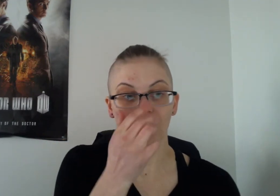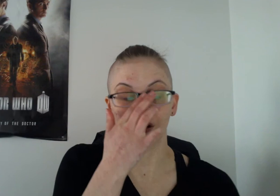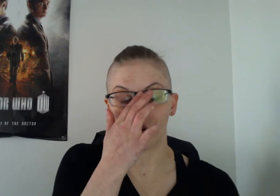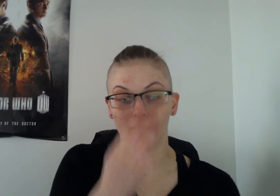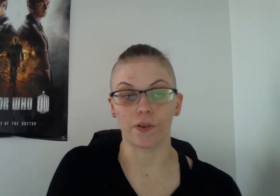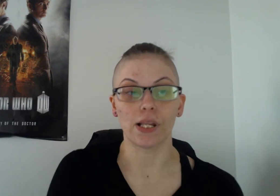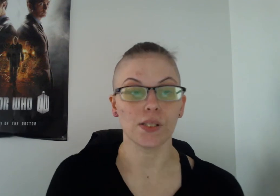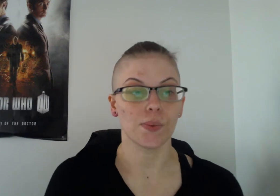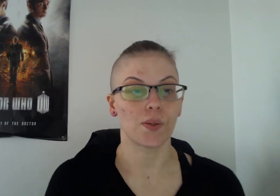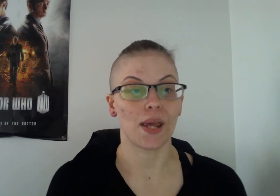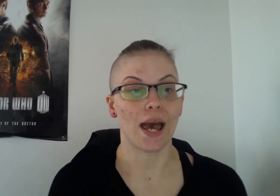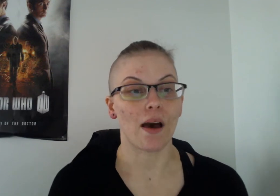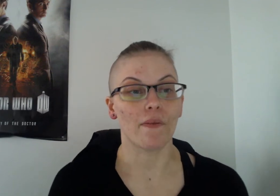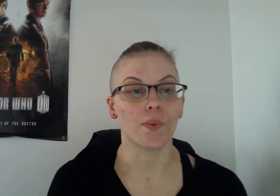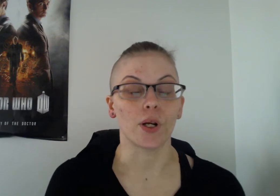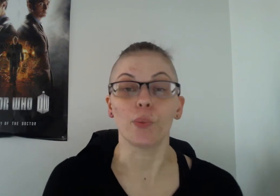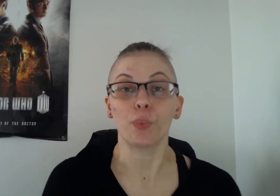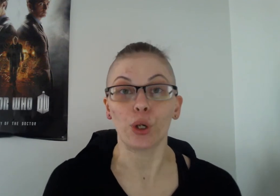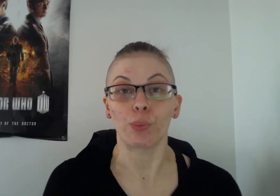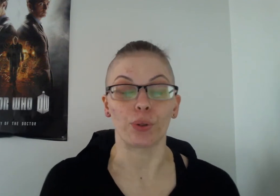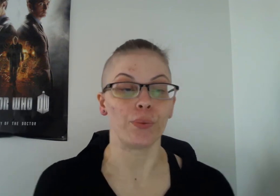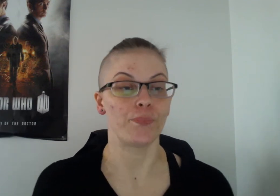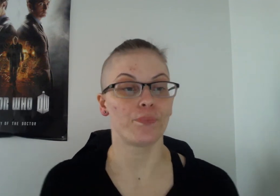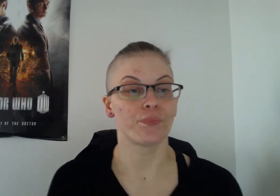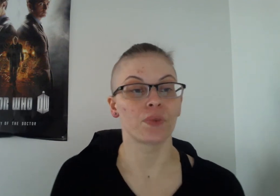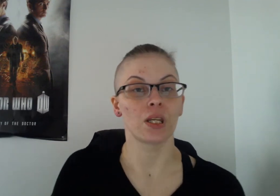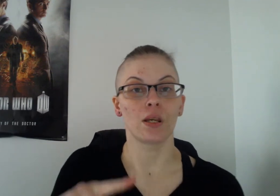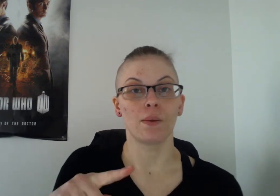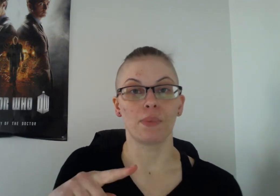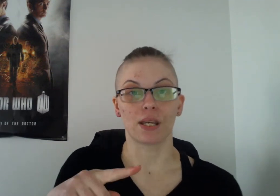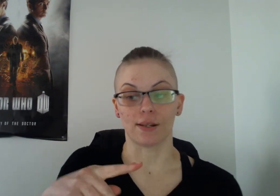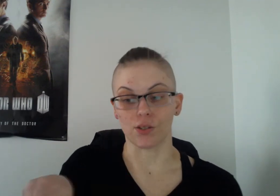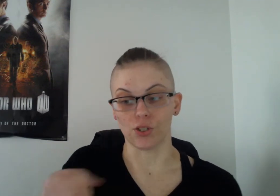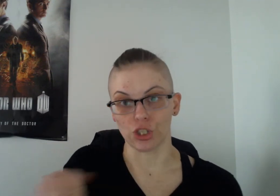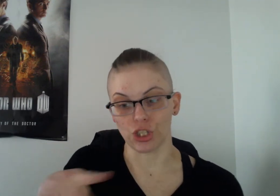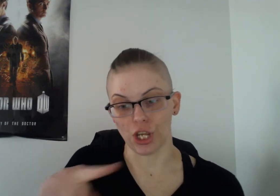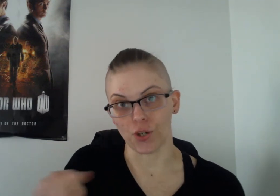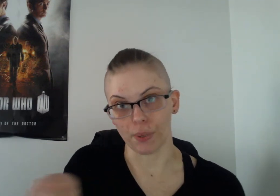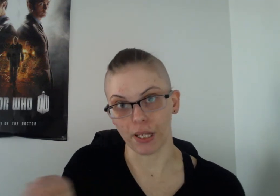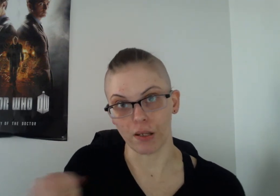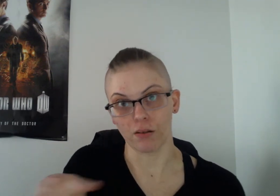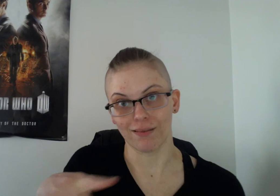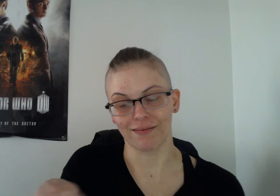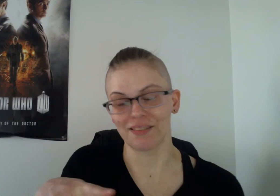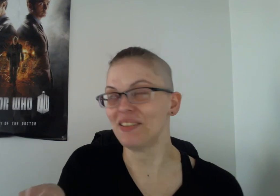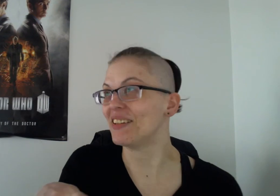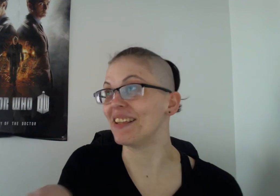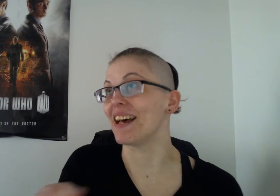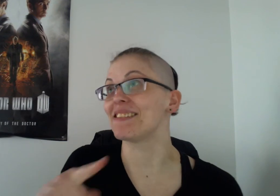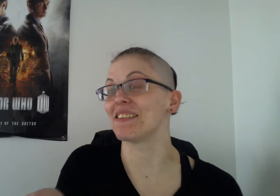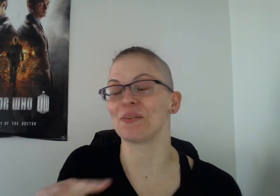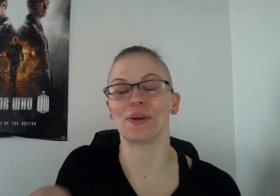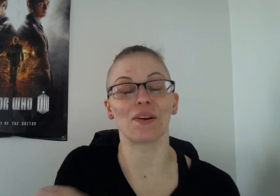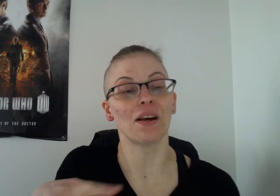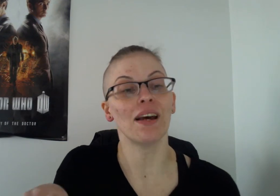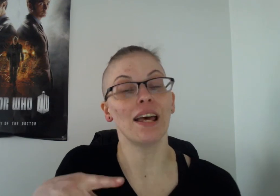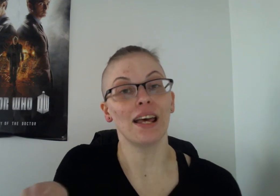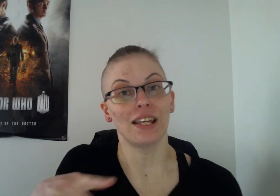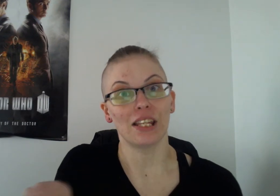So for this one, we have the word purple, because you just shake your P. That sounded weird. You